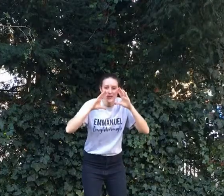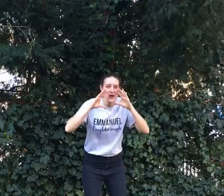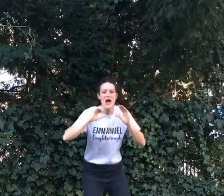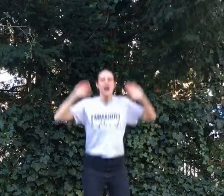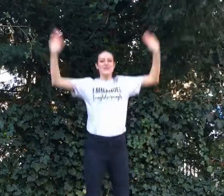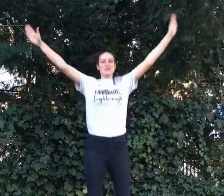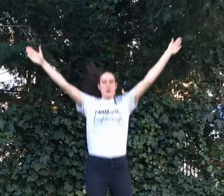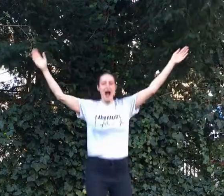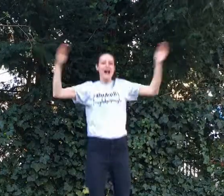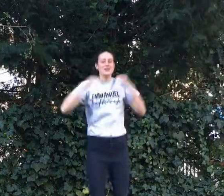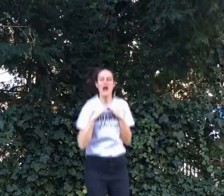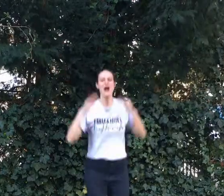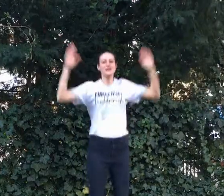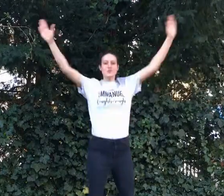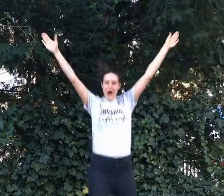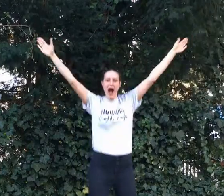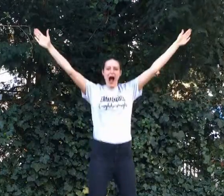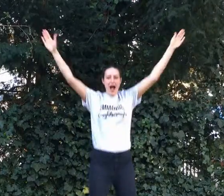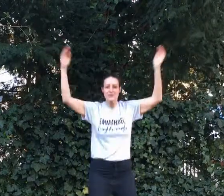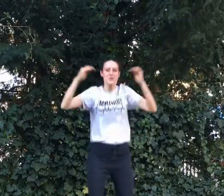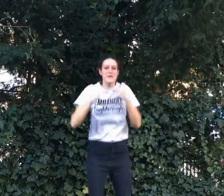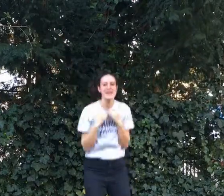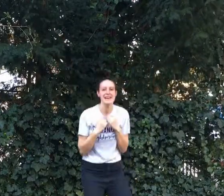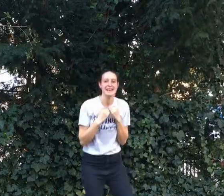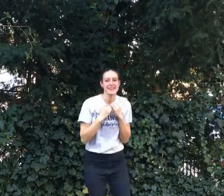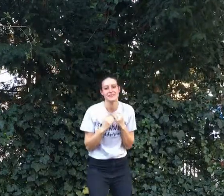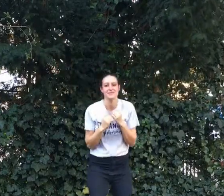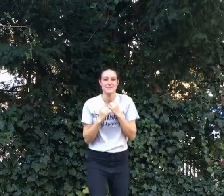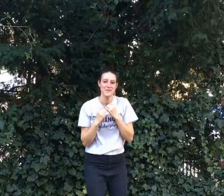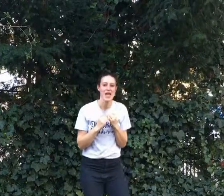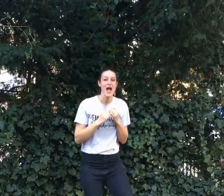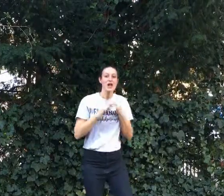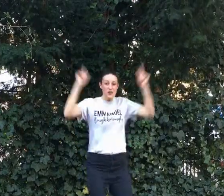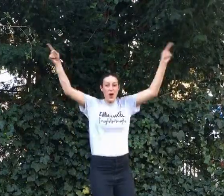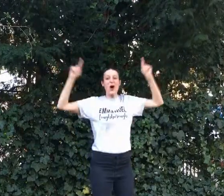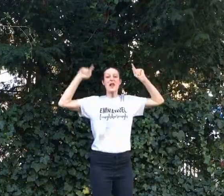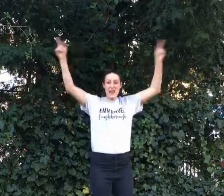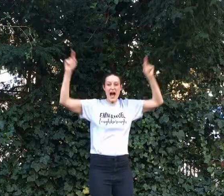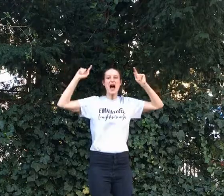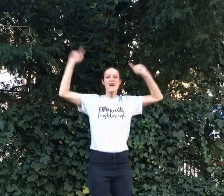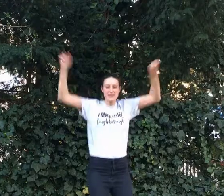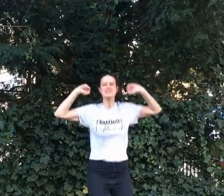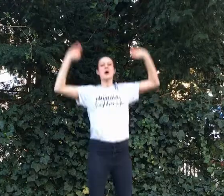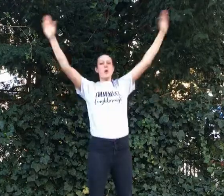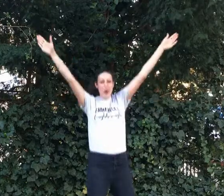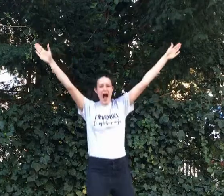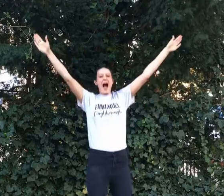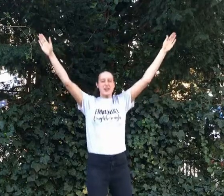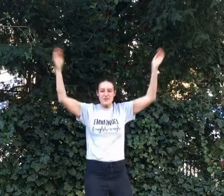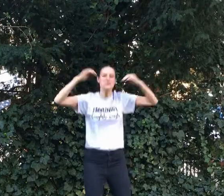your love is wild, God, it's wild for me. Your love is wild for